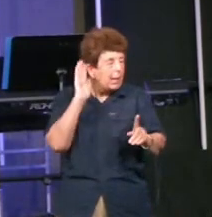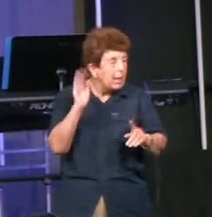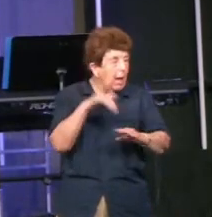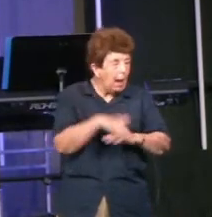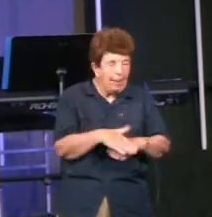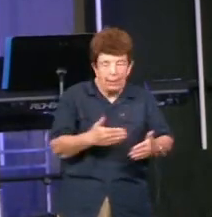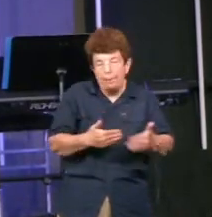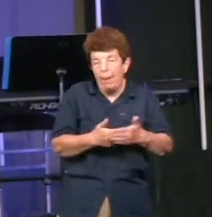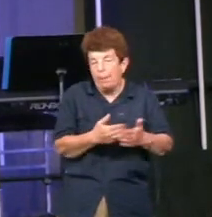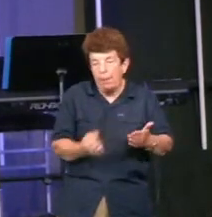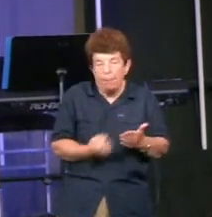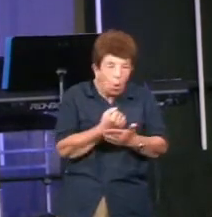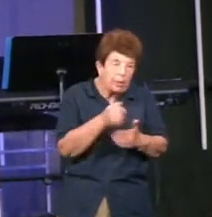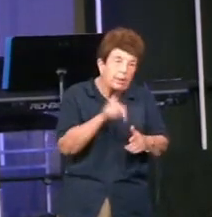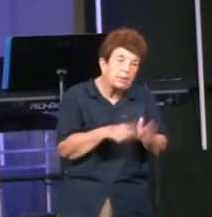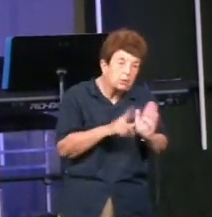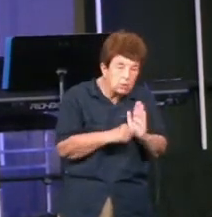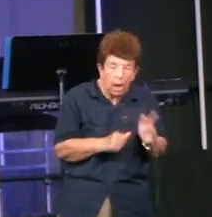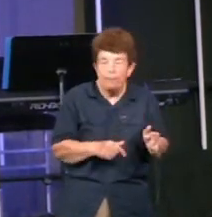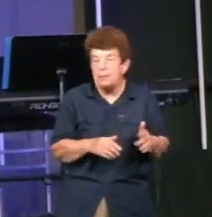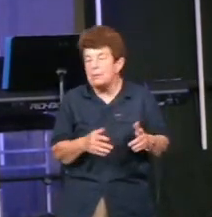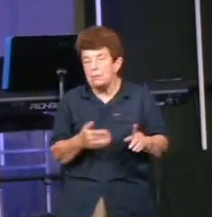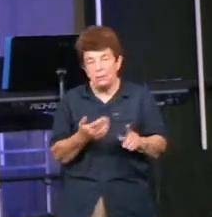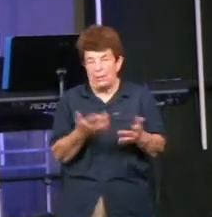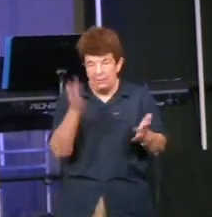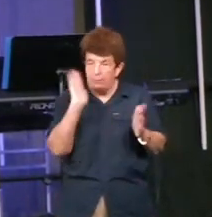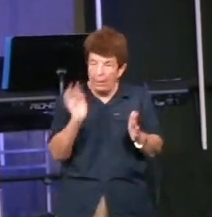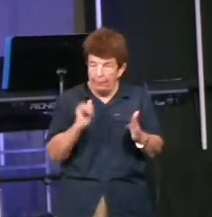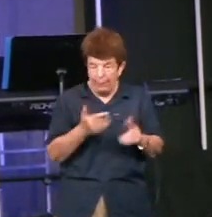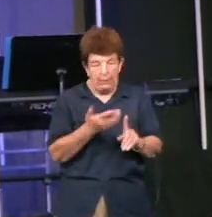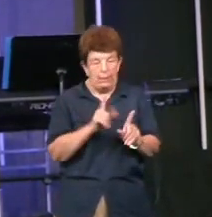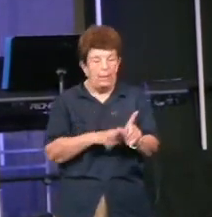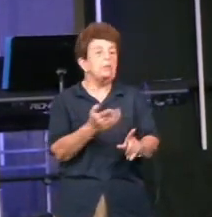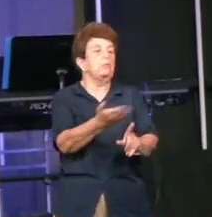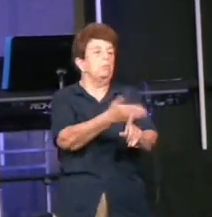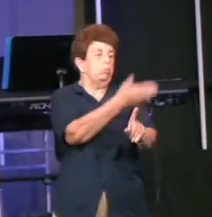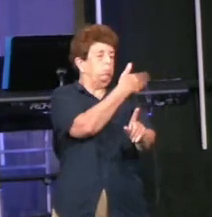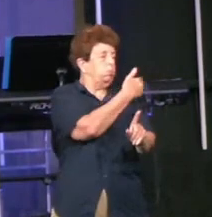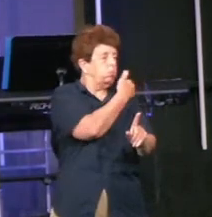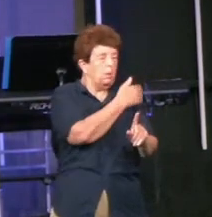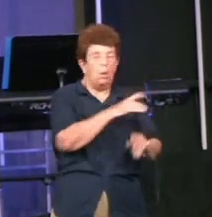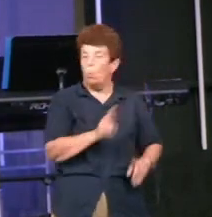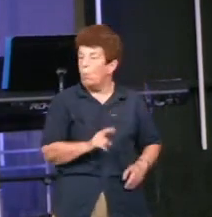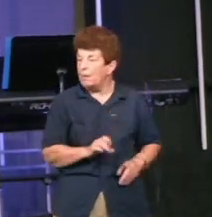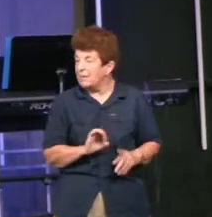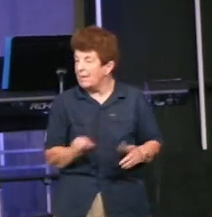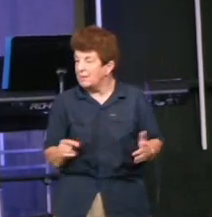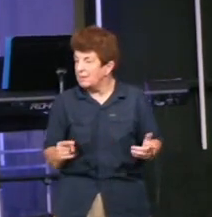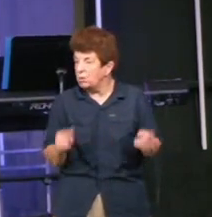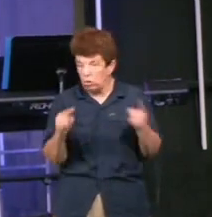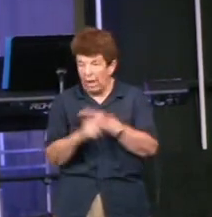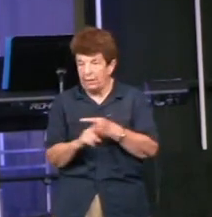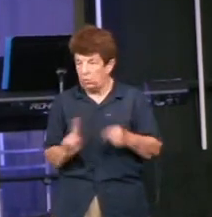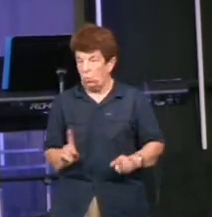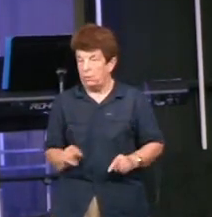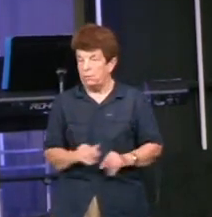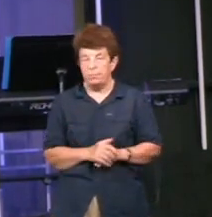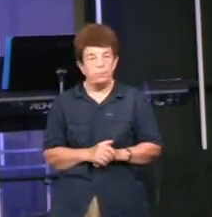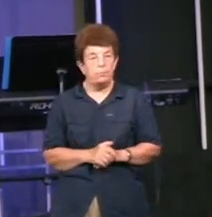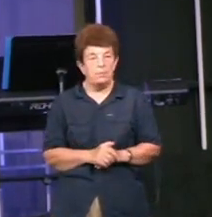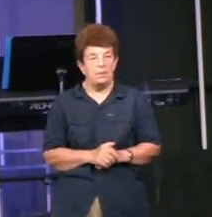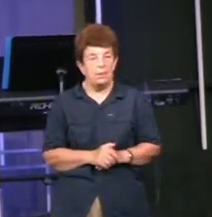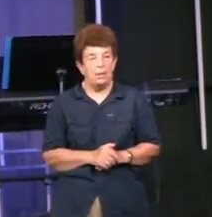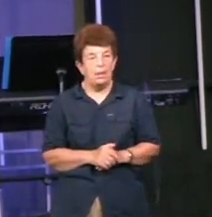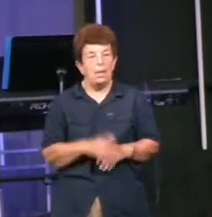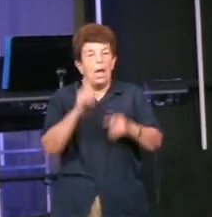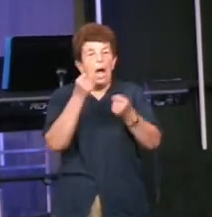this baby born at this time, however many years ago. But what doesn't grow exponentially is